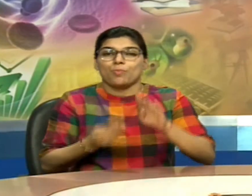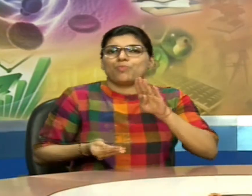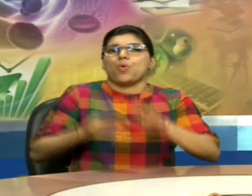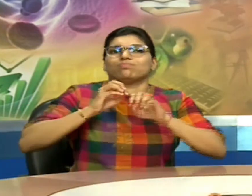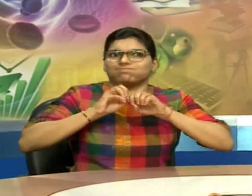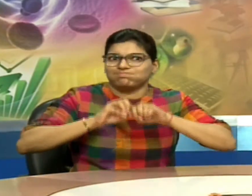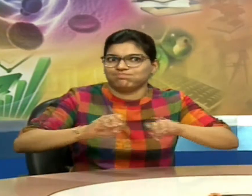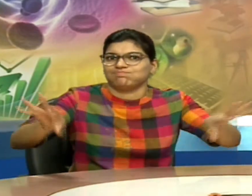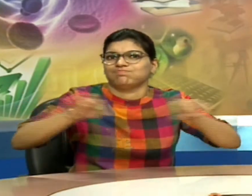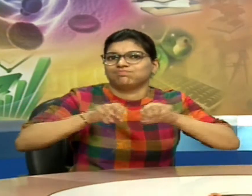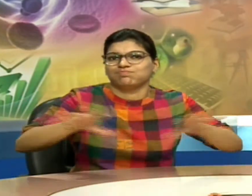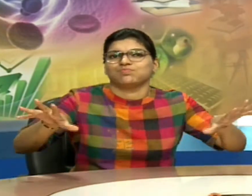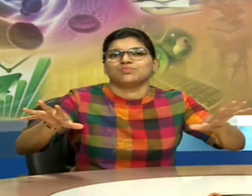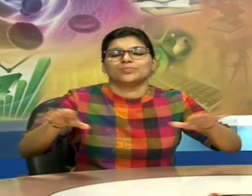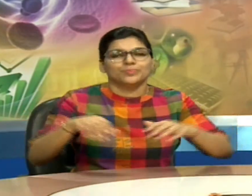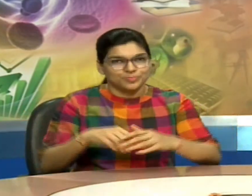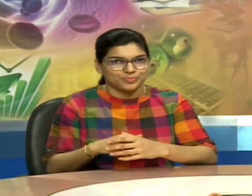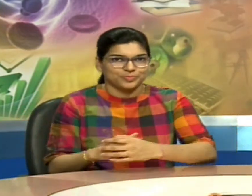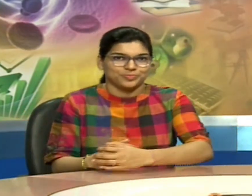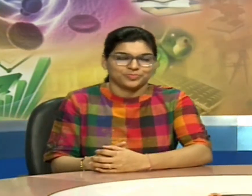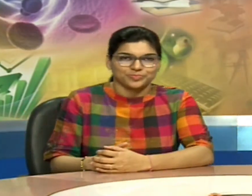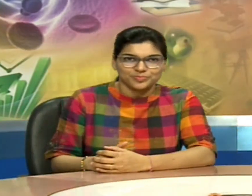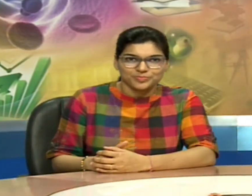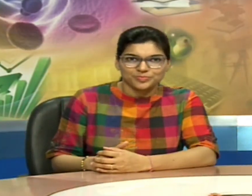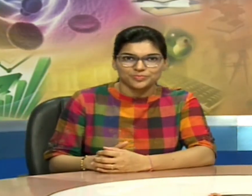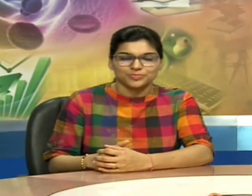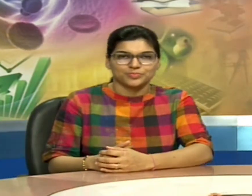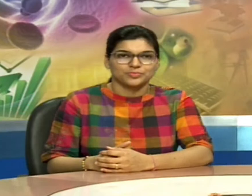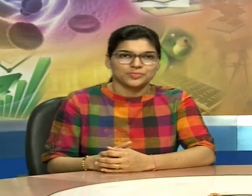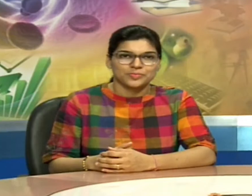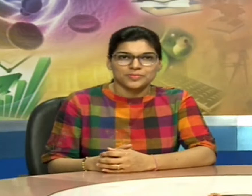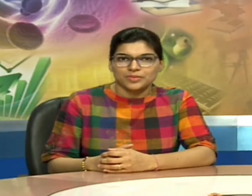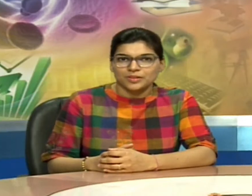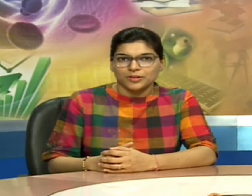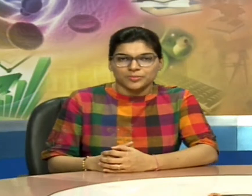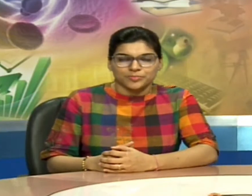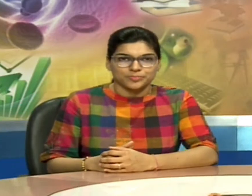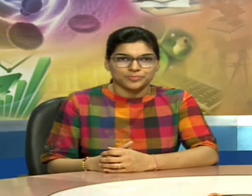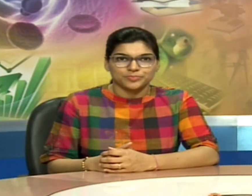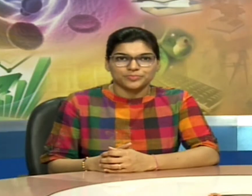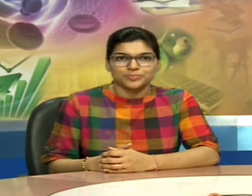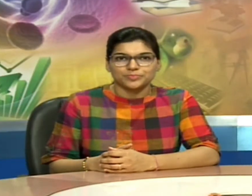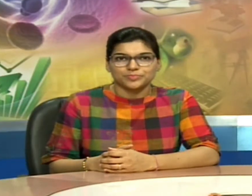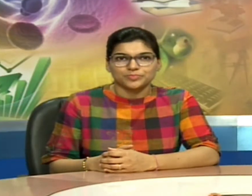pollution. So we should speak people not to pollute the environment.